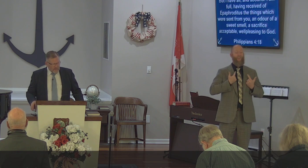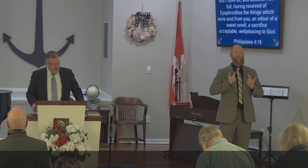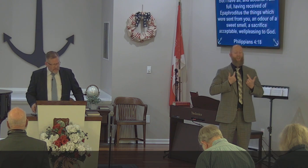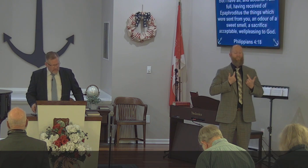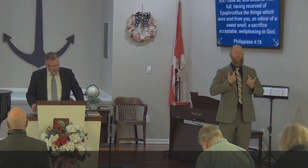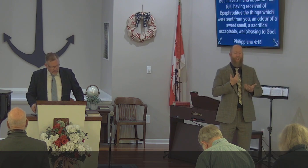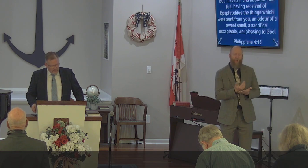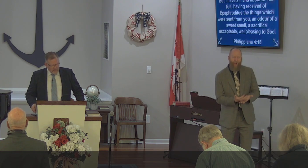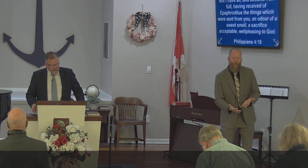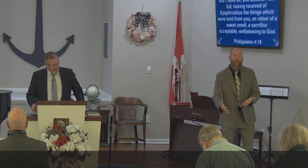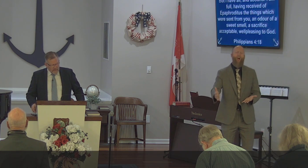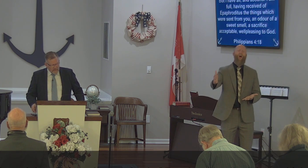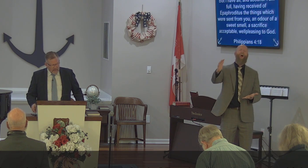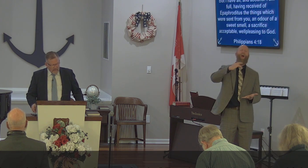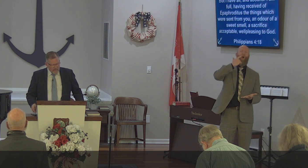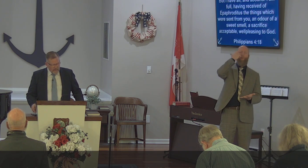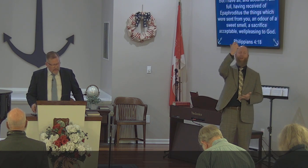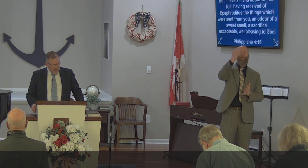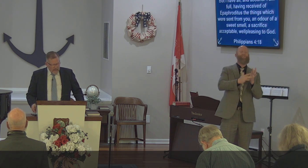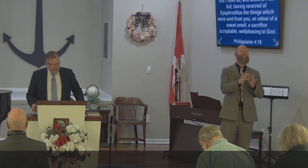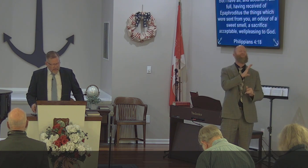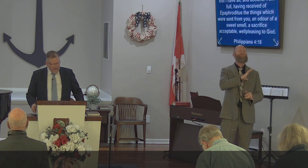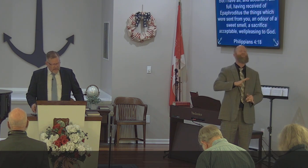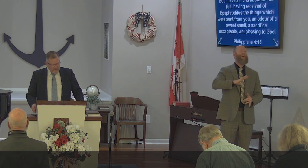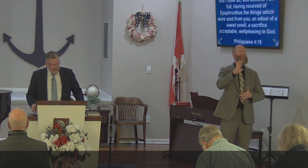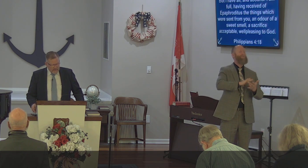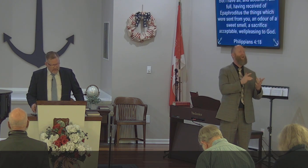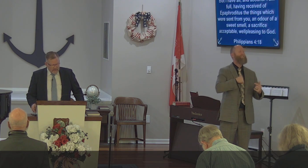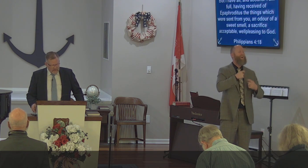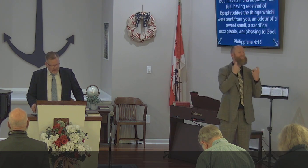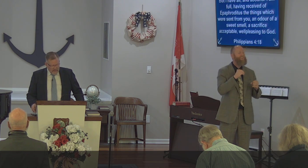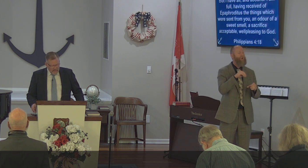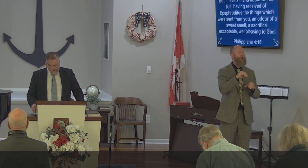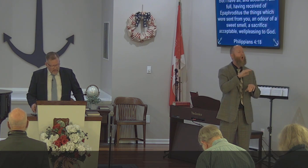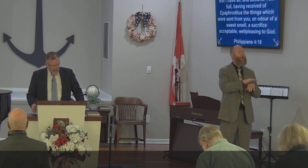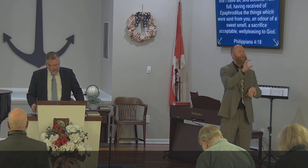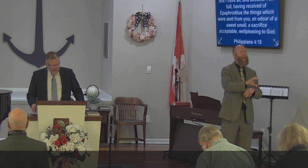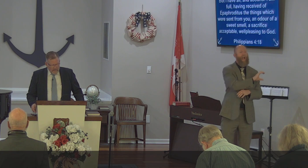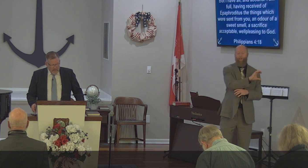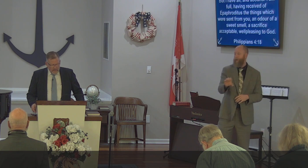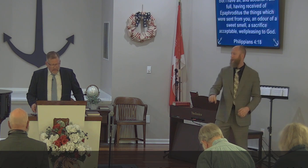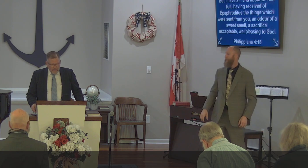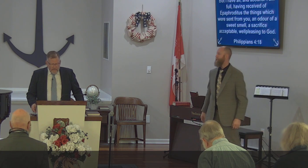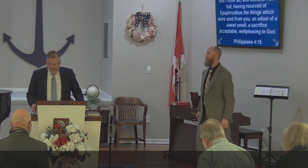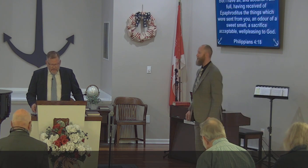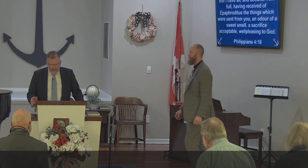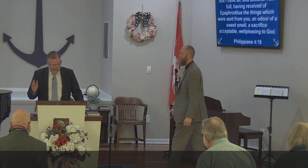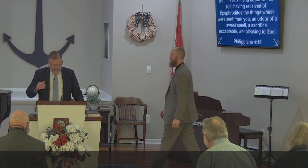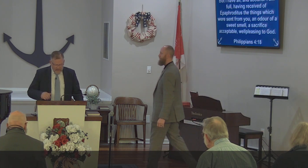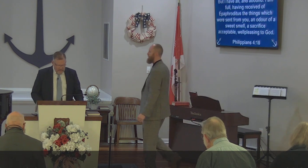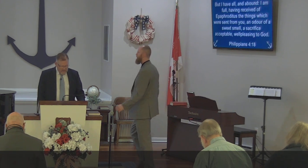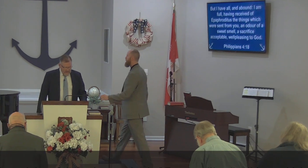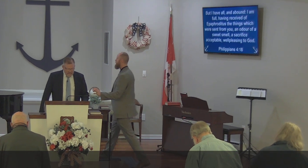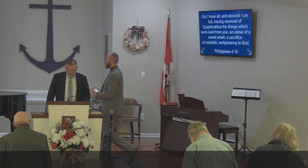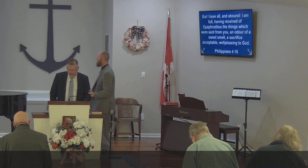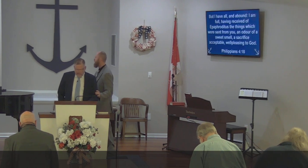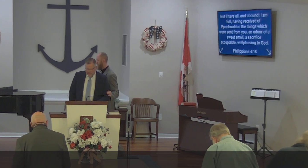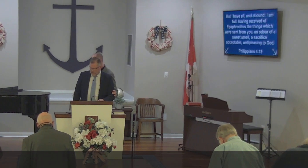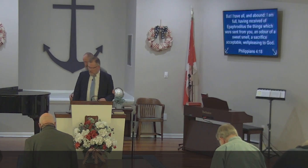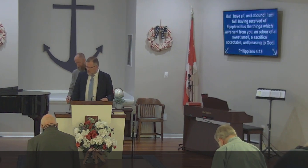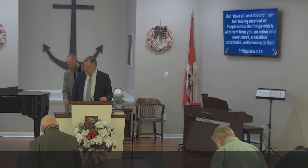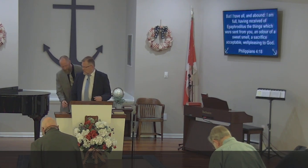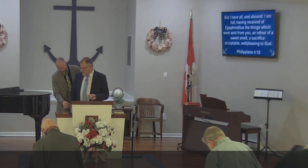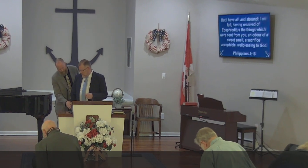Christ purchased for us on Calvary. And I pray these things in Jesus' name, amen. Thank you for standing this evening, and